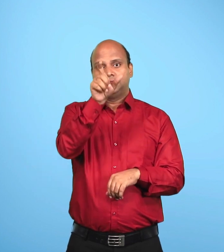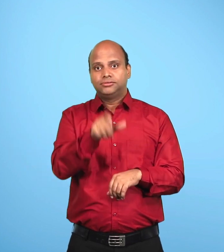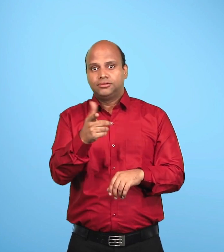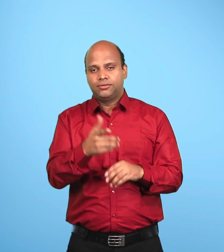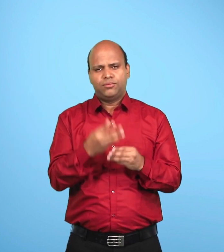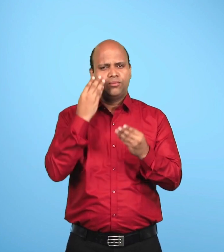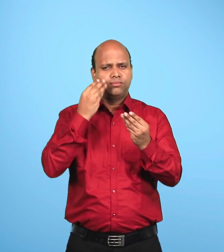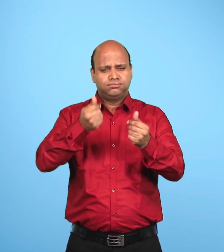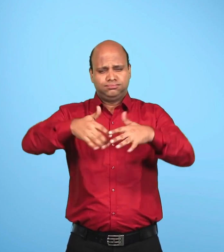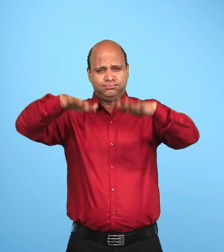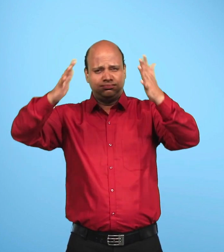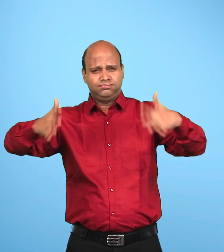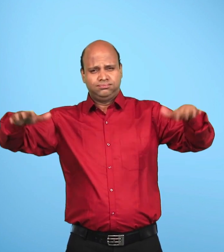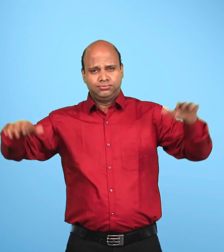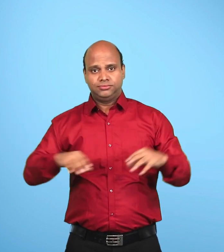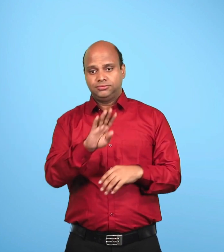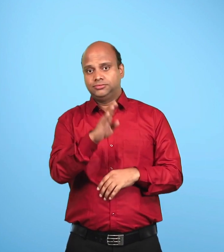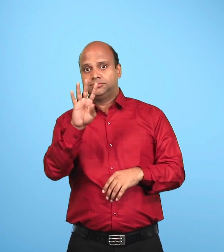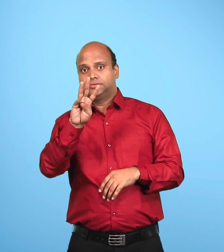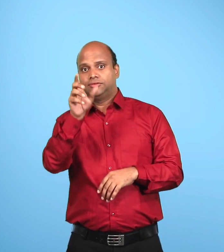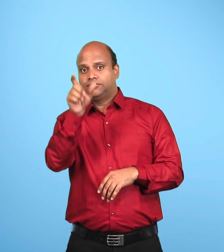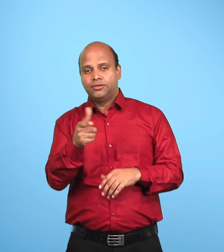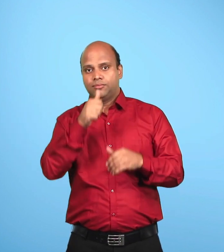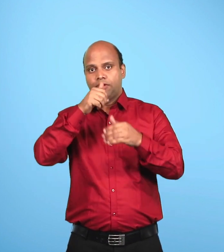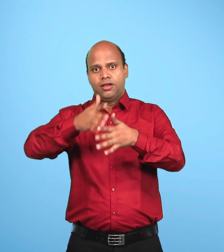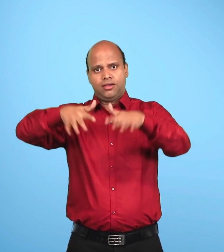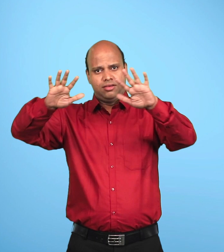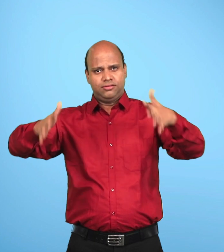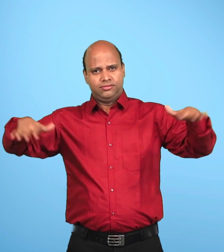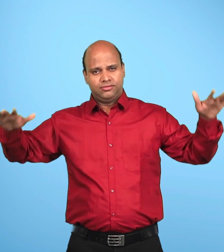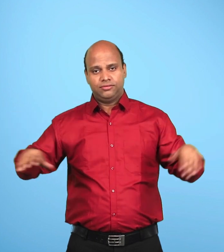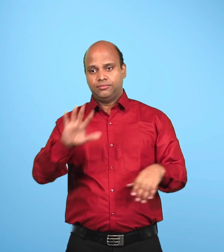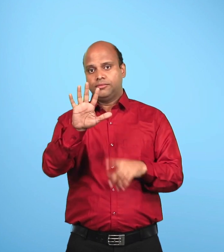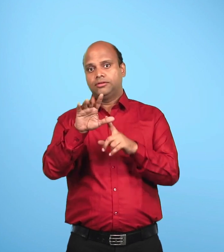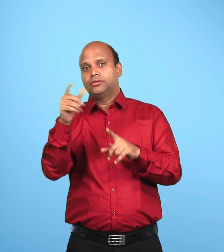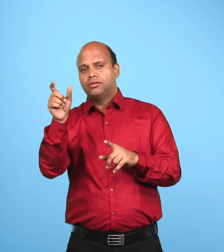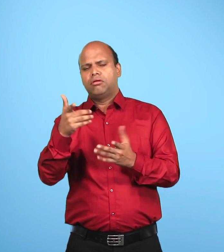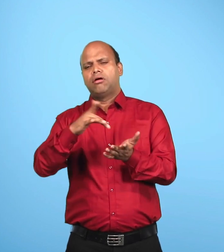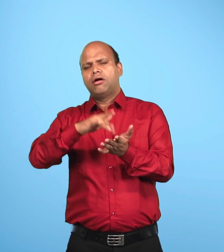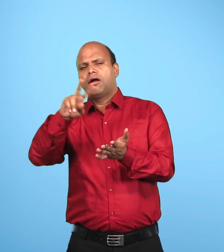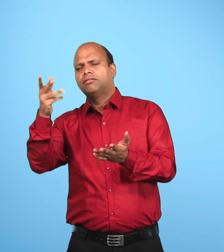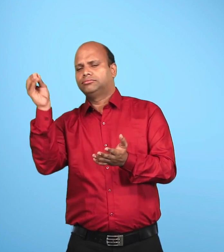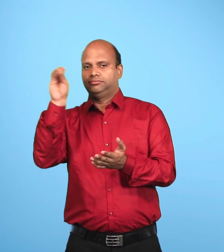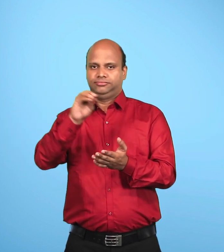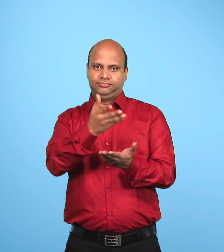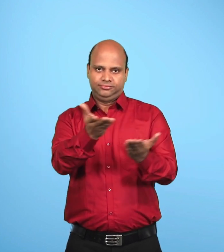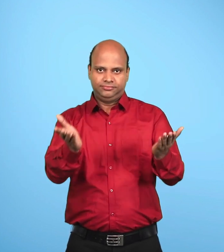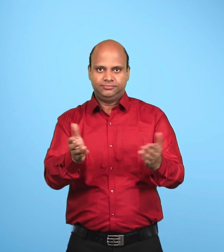the desert, in the sea, any other. Complete this table according to your observation.